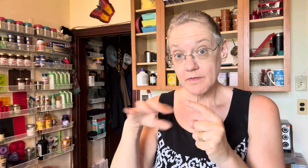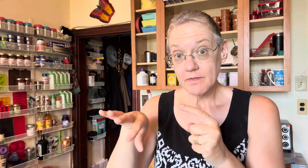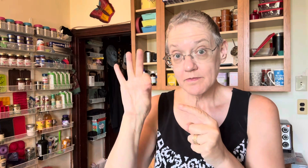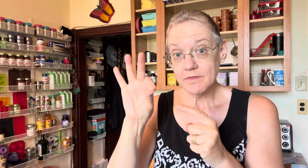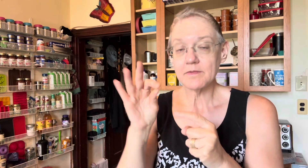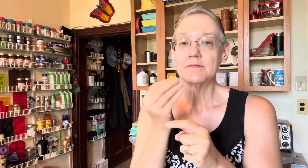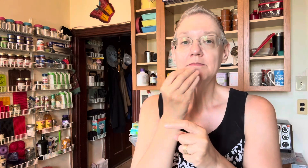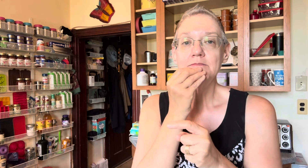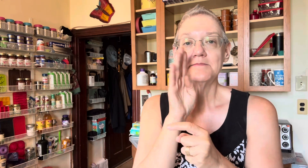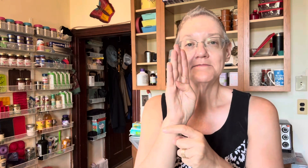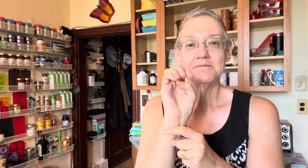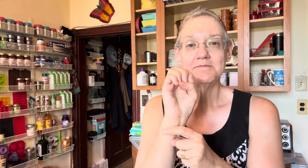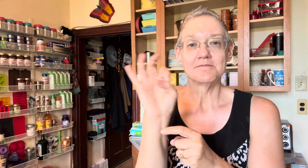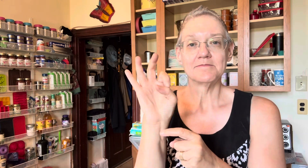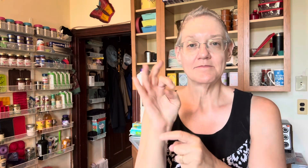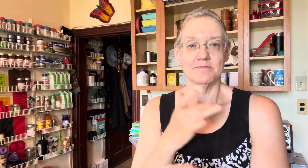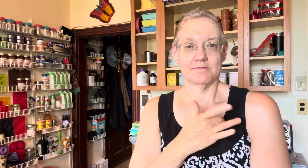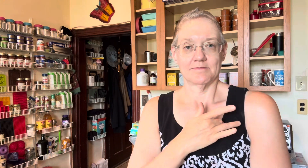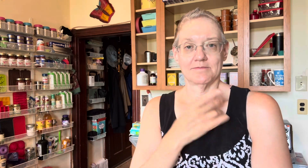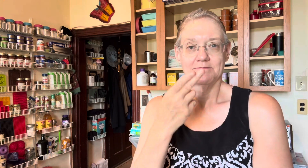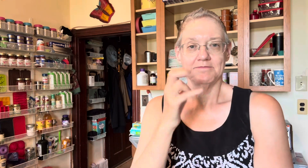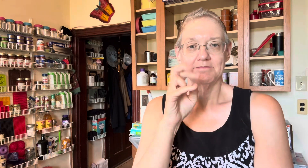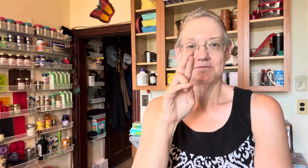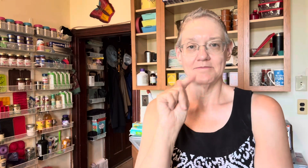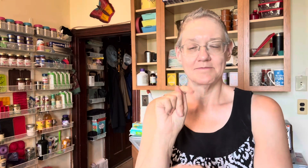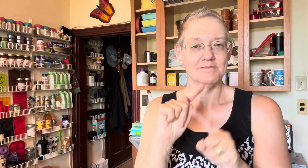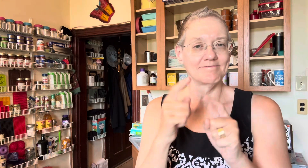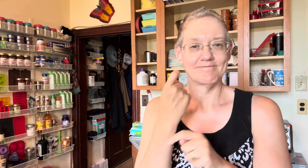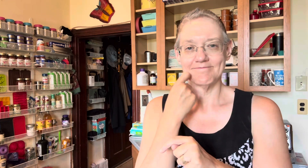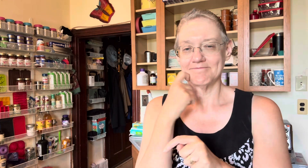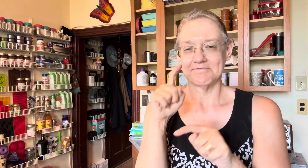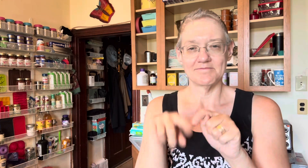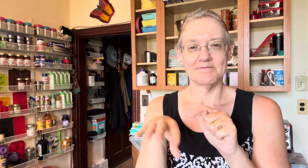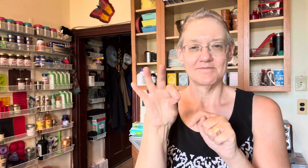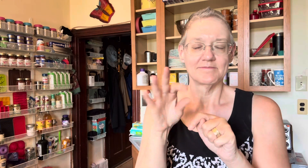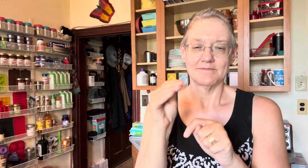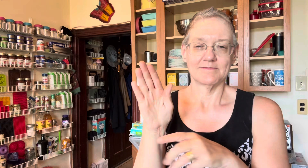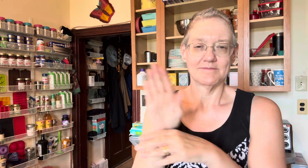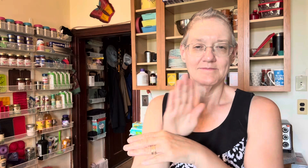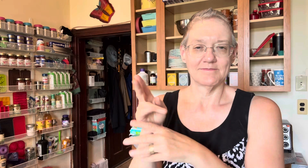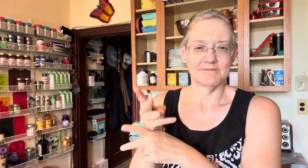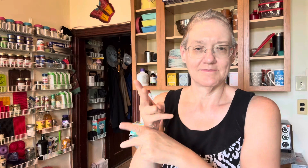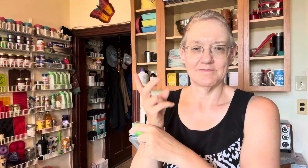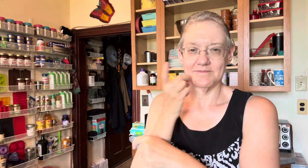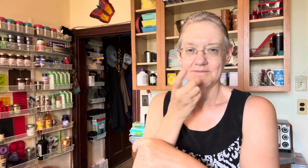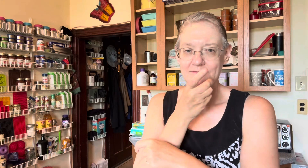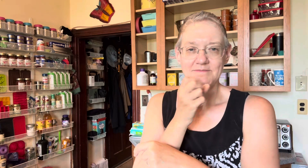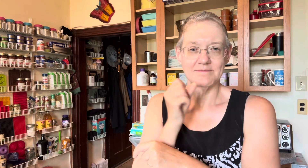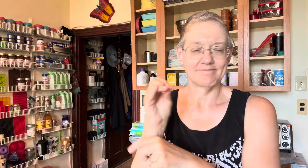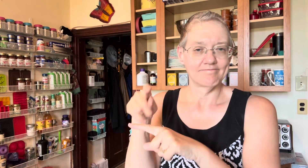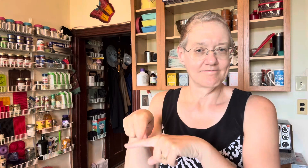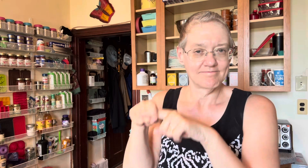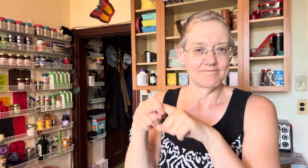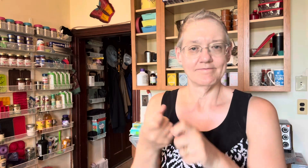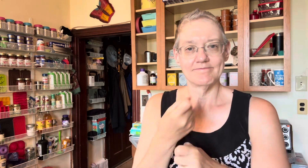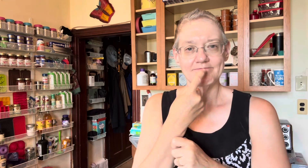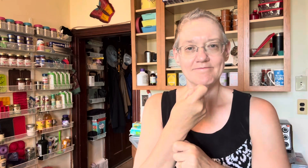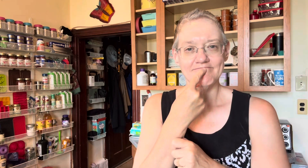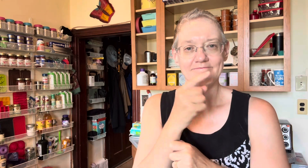When it's available and I can find it, I eat beef heart. But I haven't been able to find it recently. I've been so busy taking care of Dale, I've